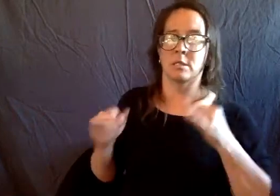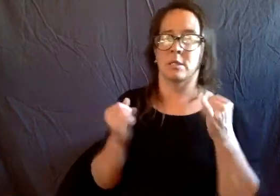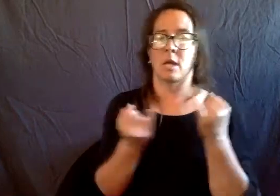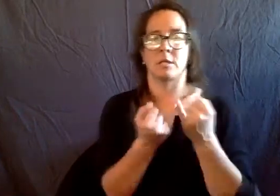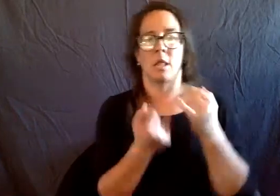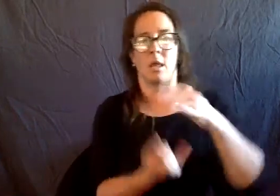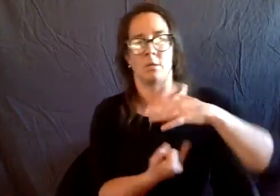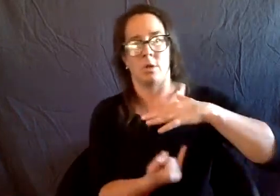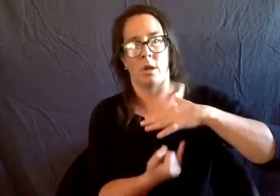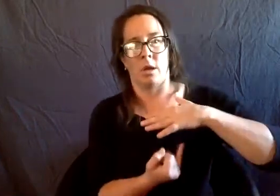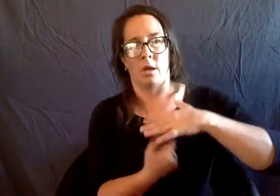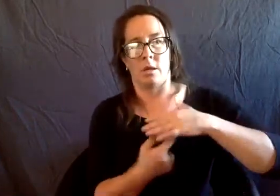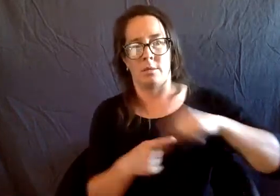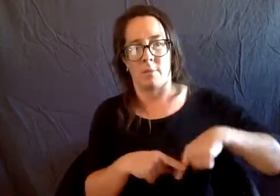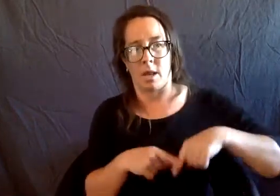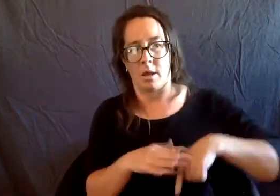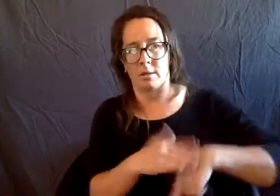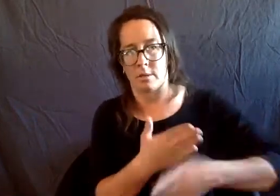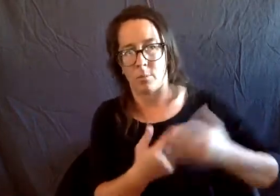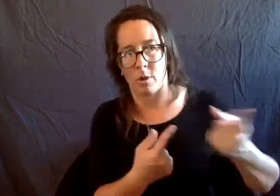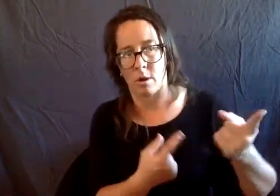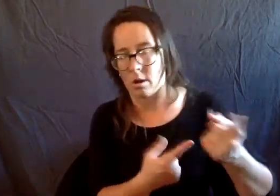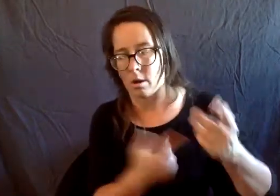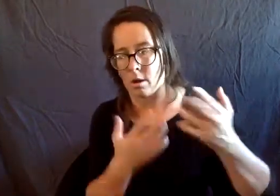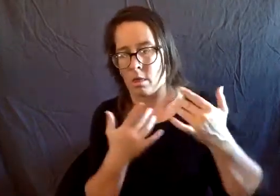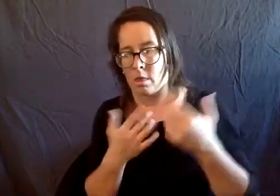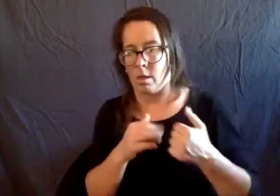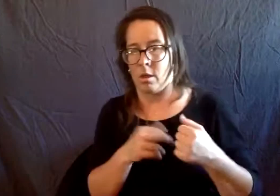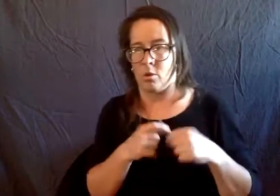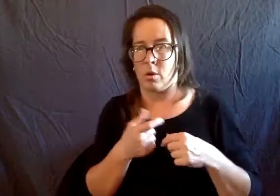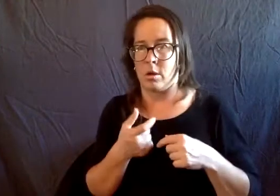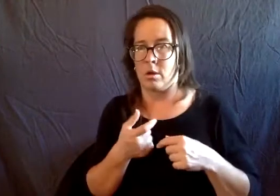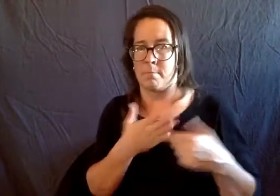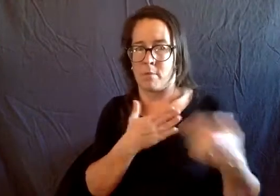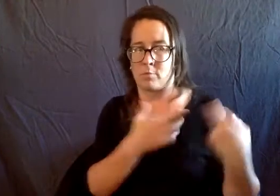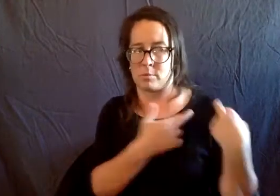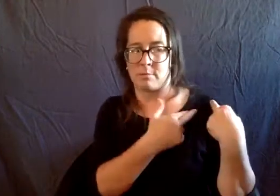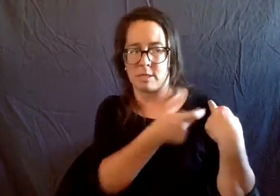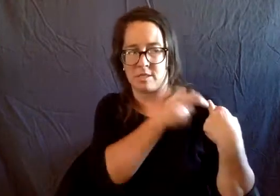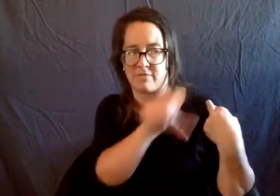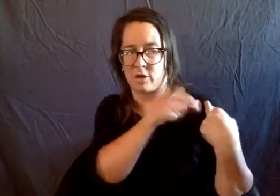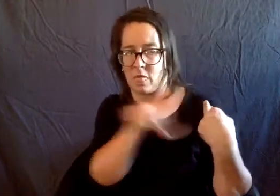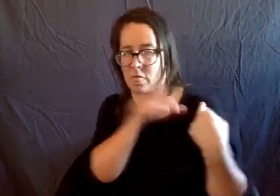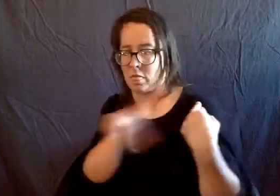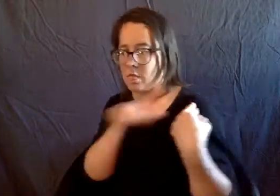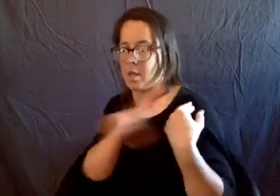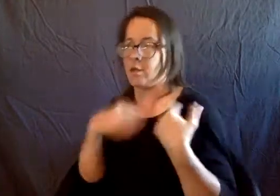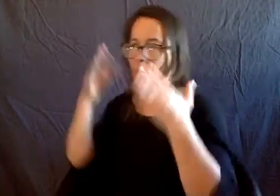isolation, depending on someone, or deferring all my responsibilities to another person and hoping for the